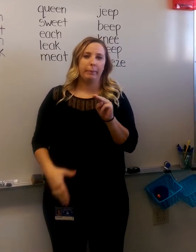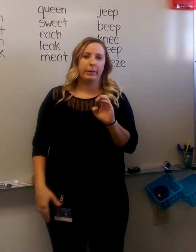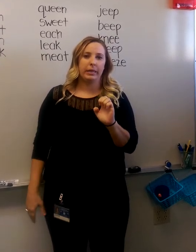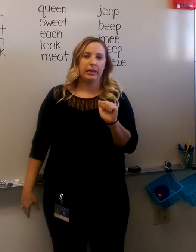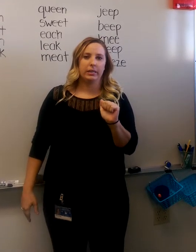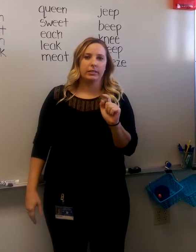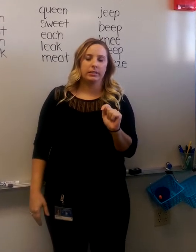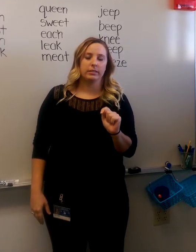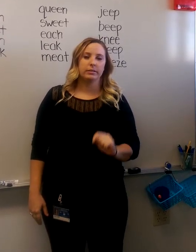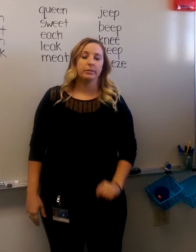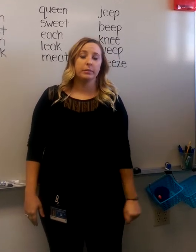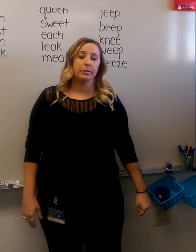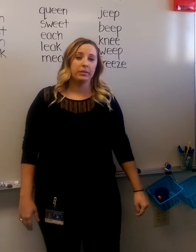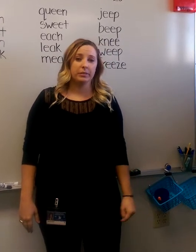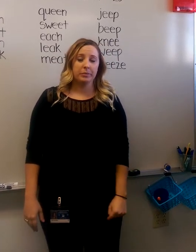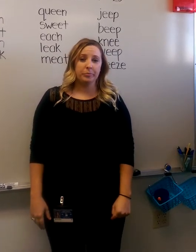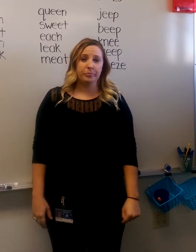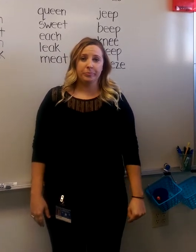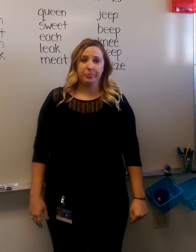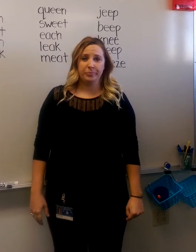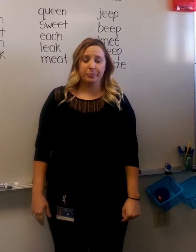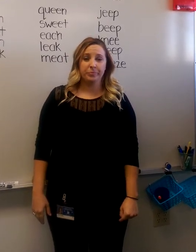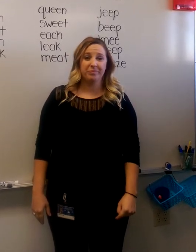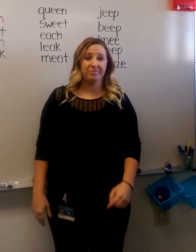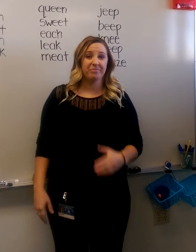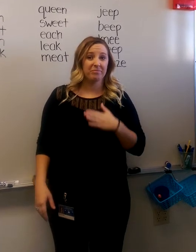My sister doesn't like to eat meat.